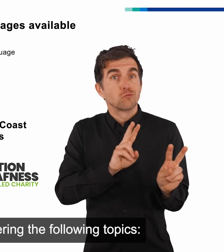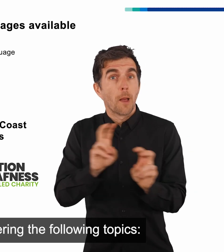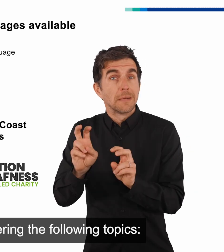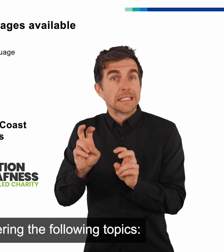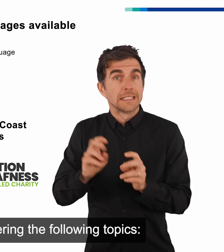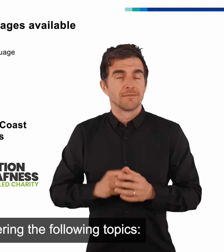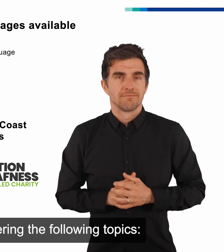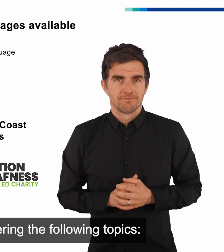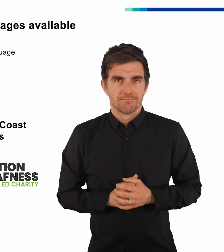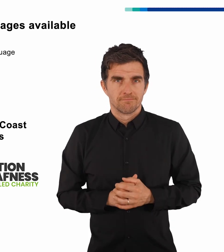cardiovascular risk factors,